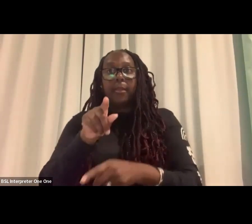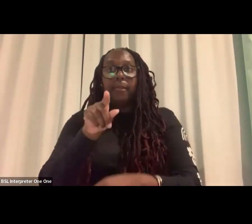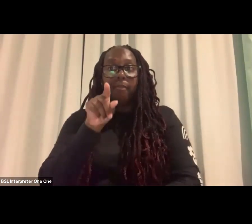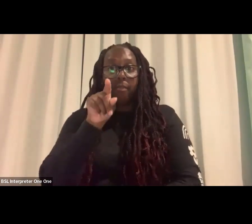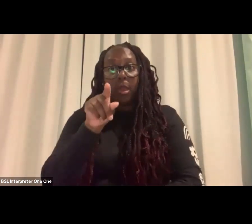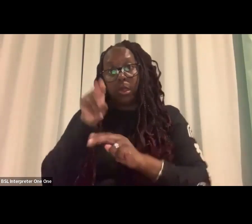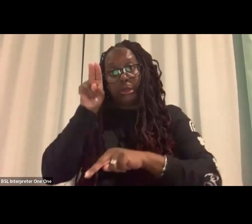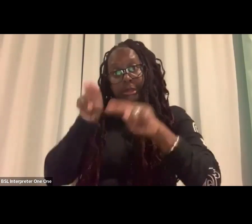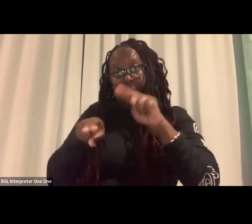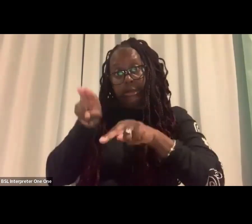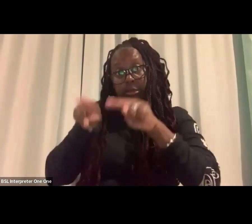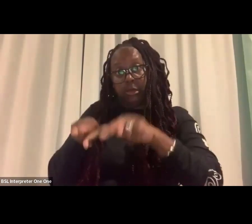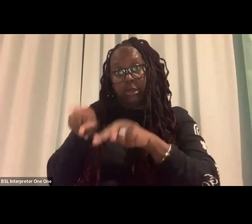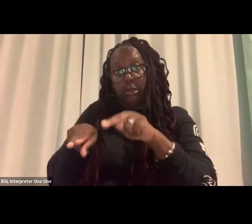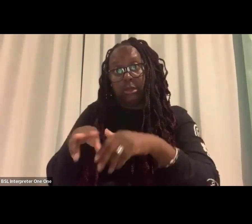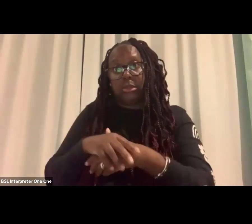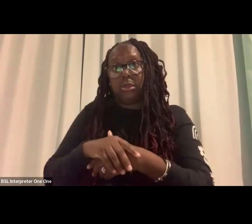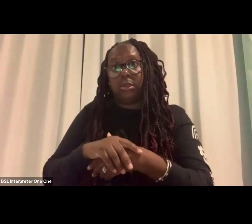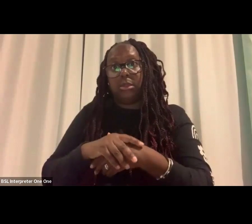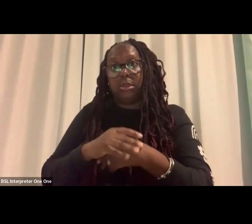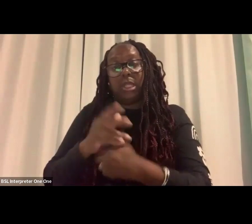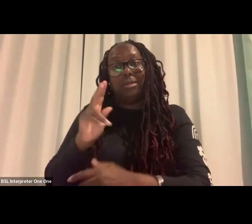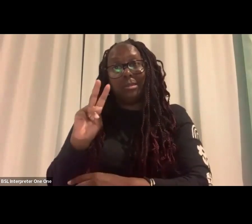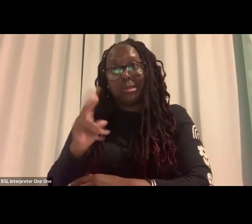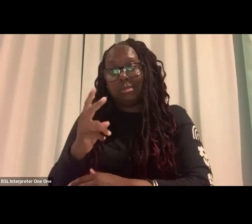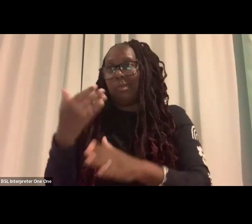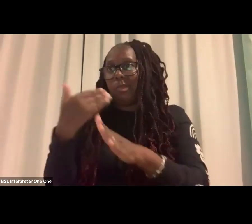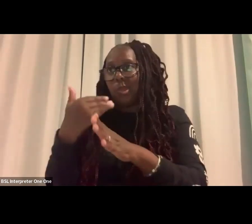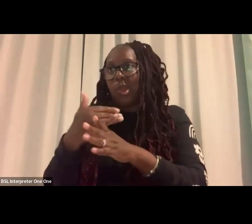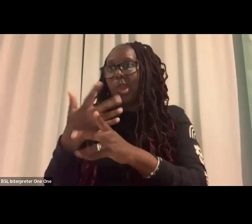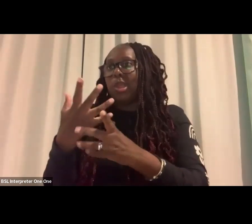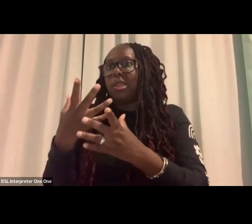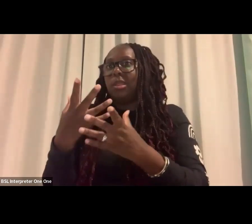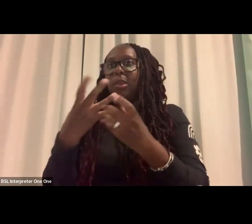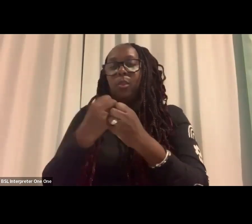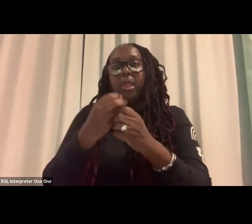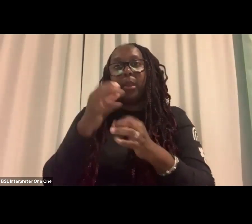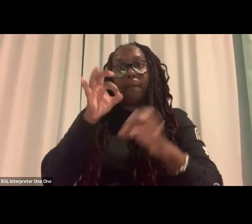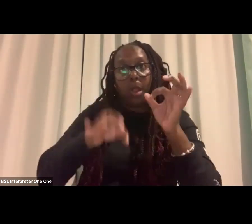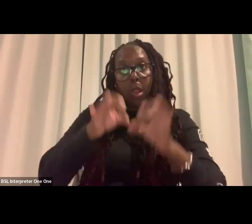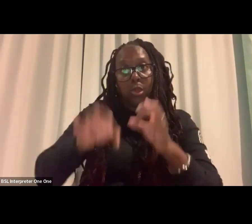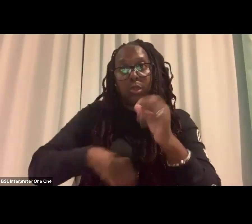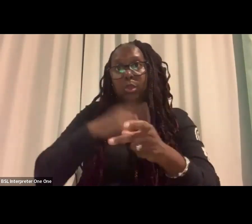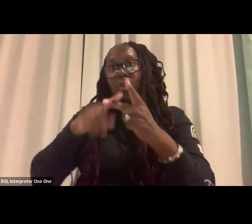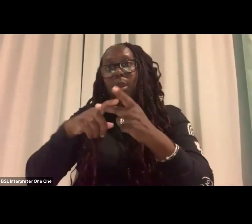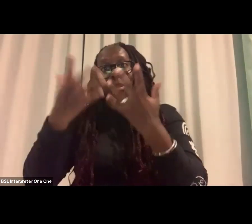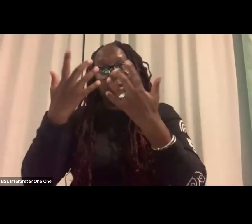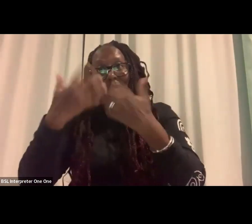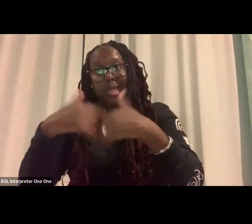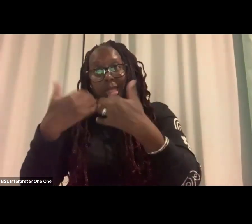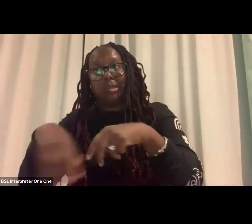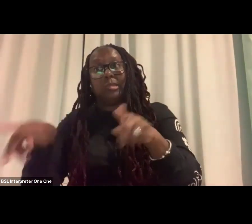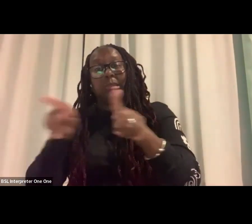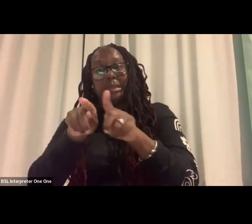the double scale of working both with political and technical side of the